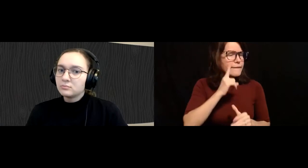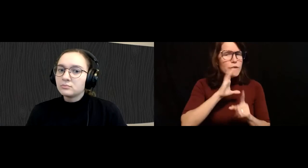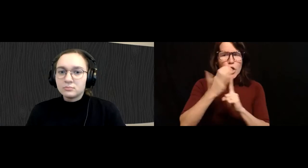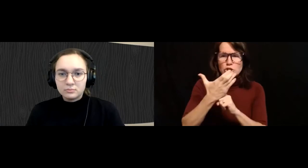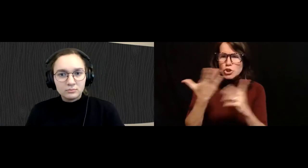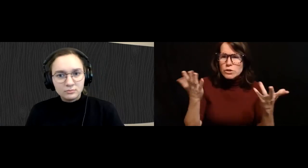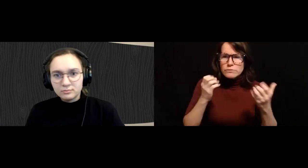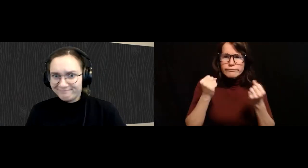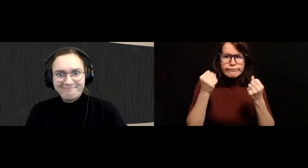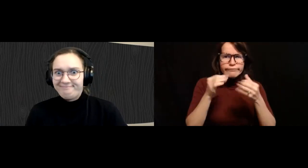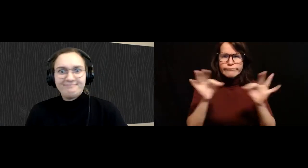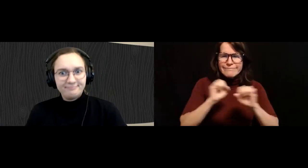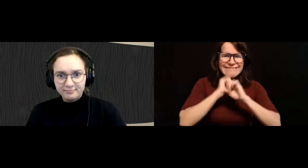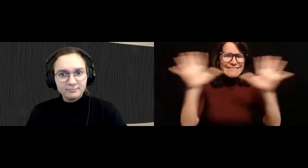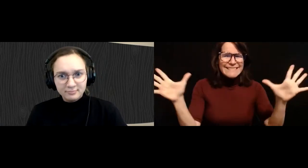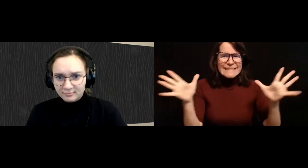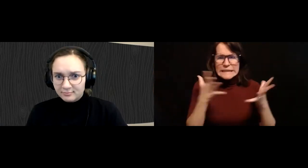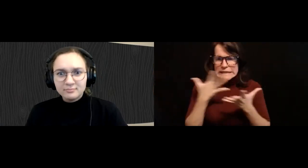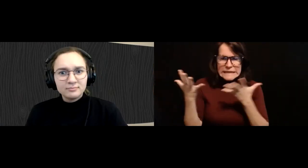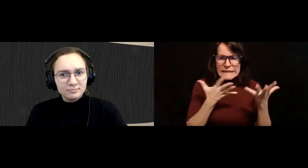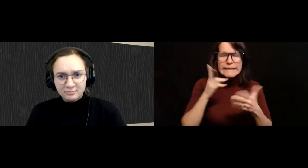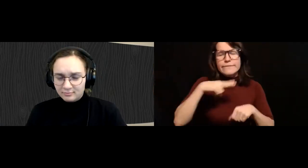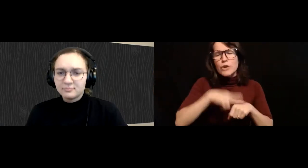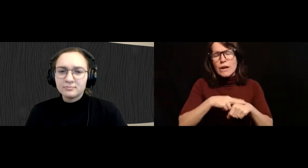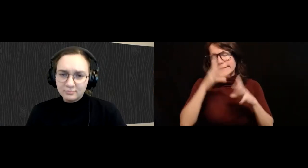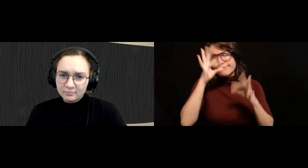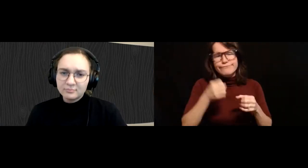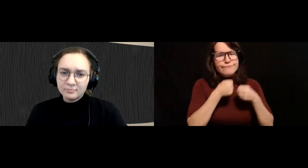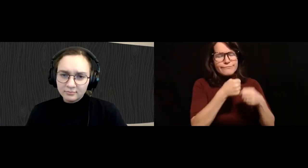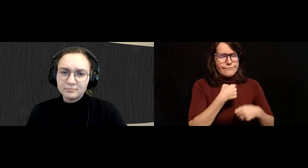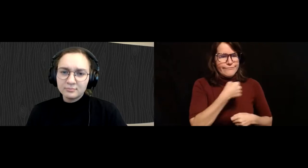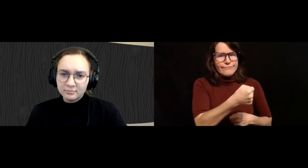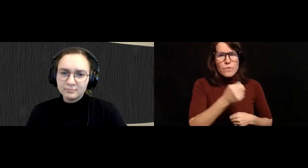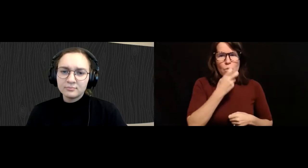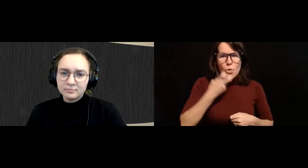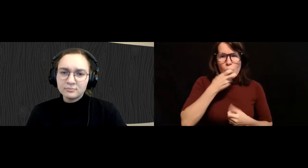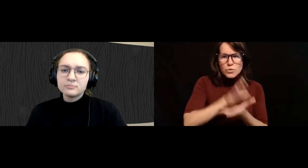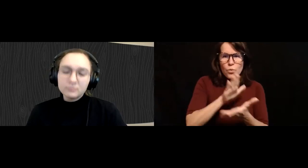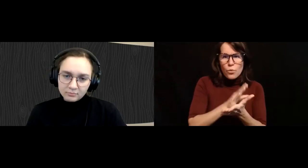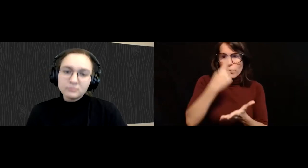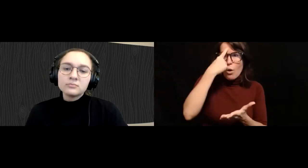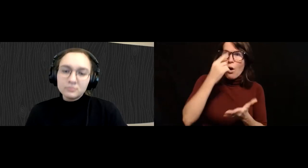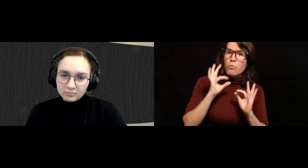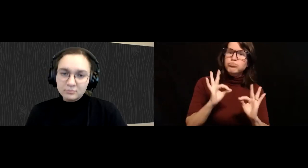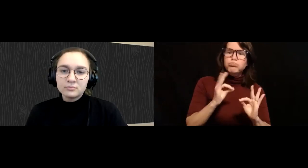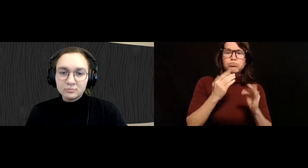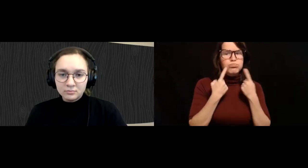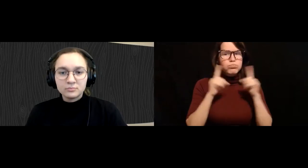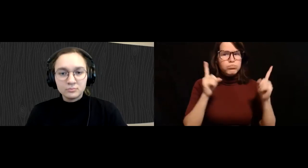are, because they had no experience with deaf people, deaf culture, nor the language. They placed me in an oral school straight